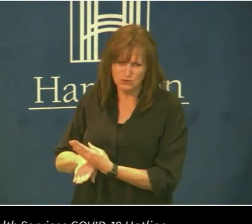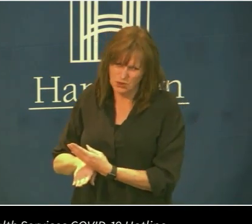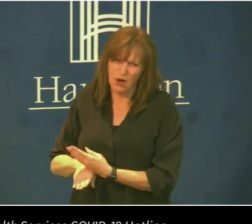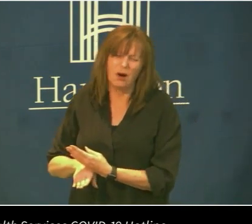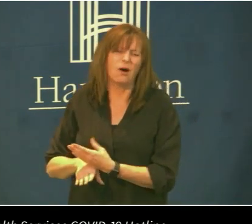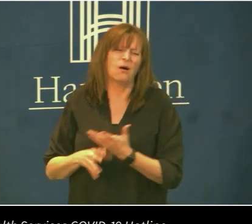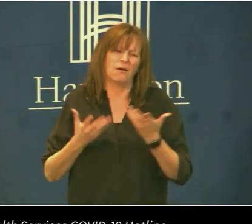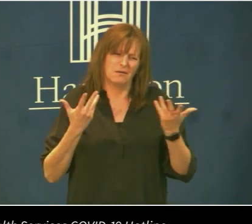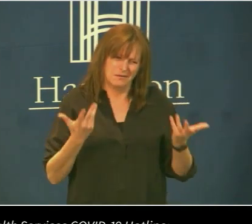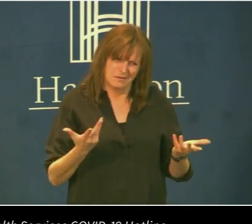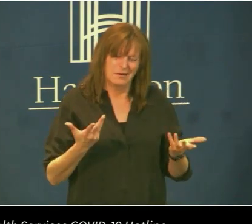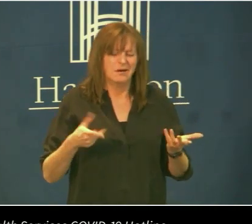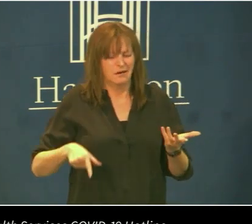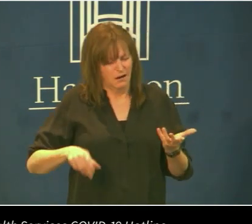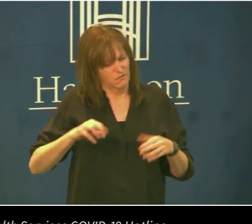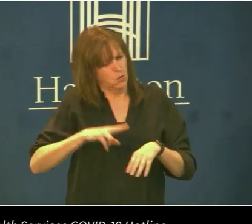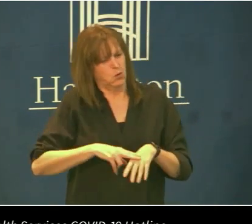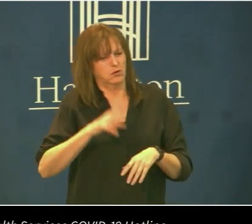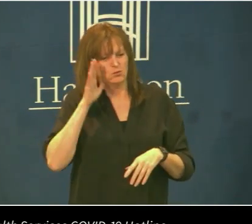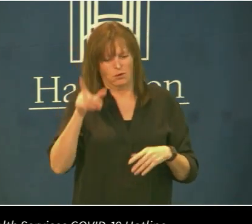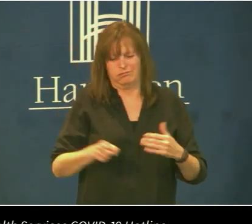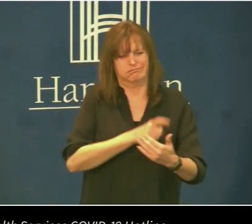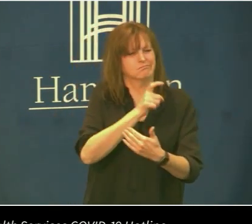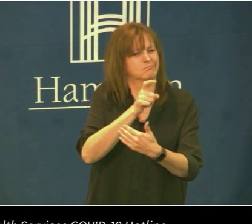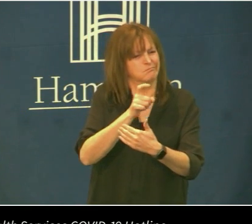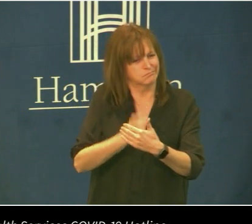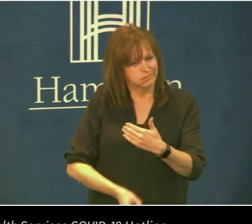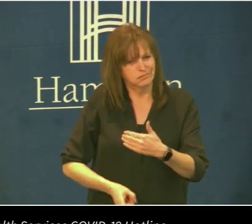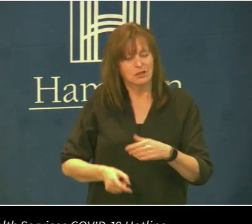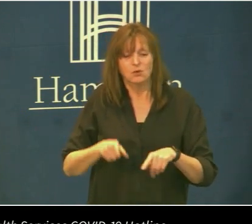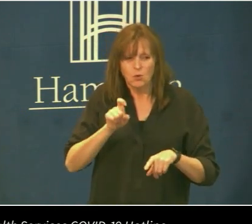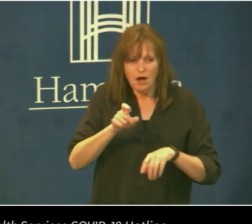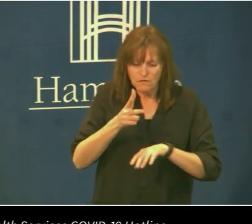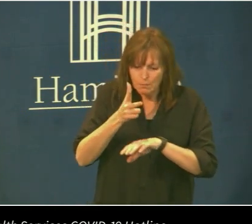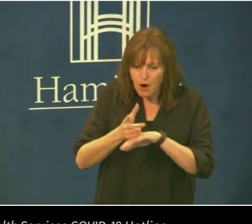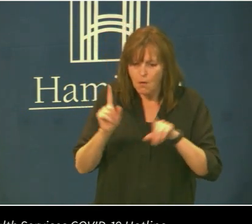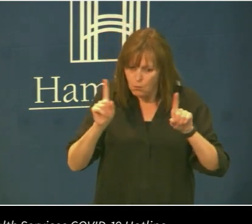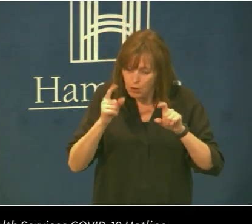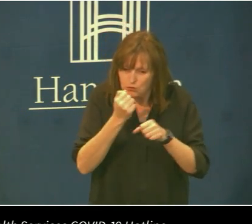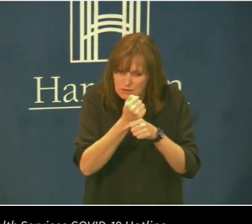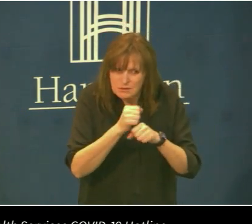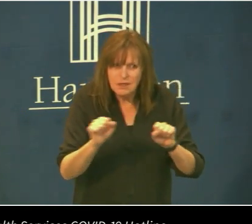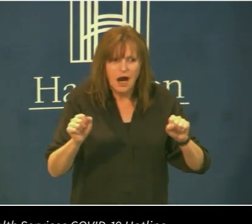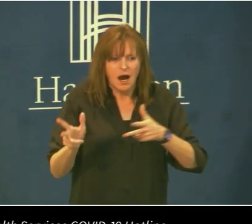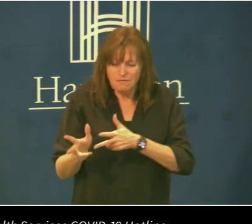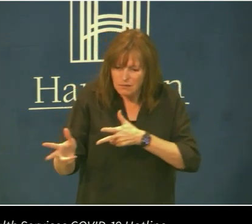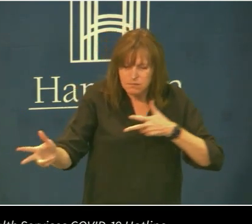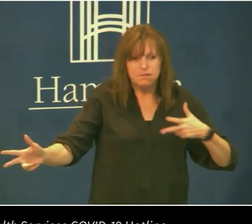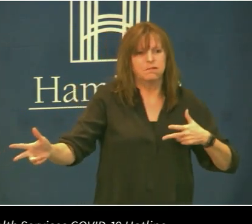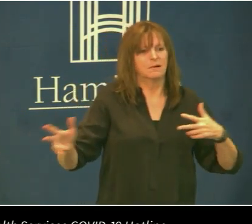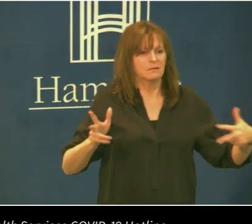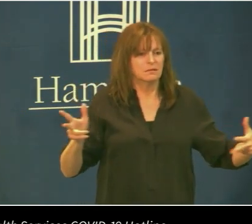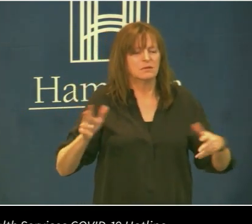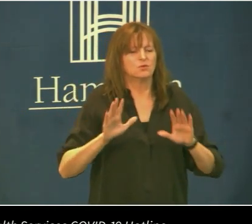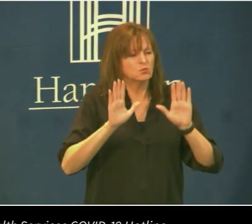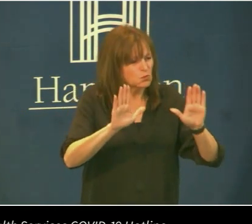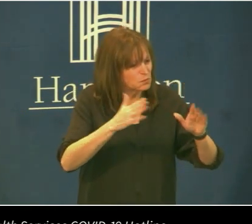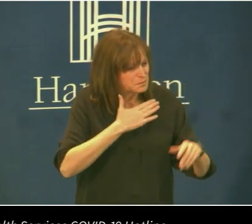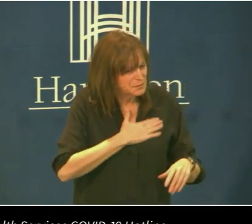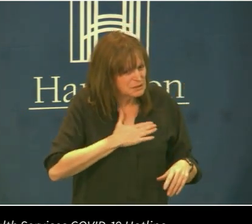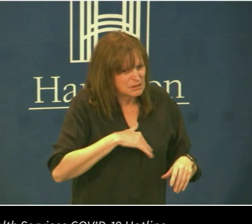in areas that are not safe. So I'm asking the public to have some compassion for the folks that are doing that